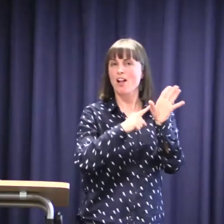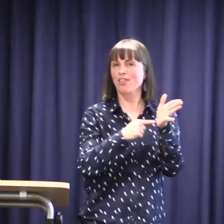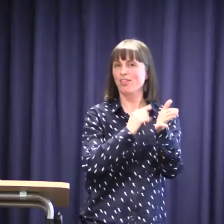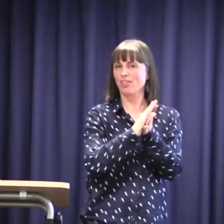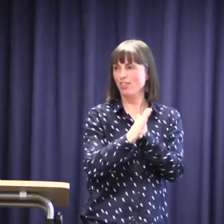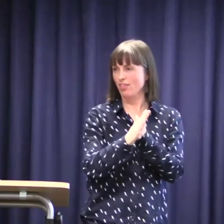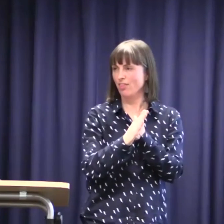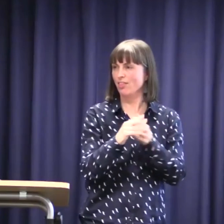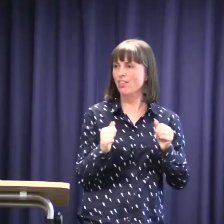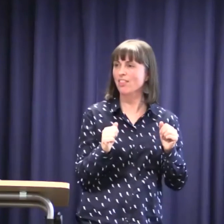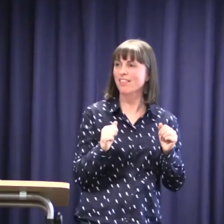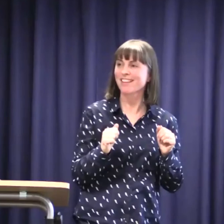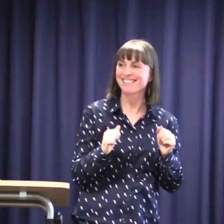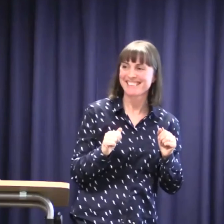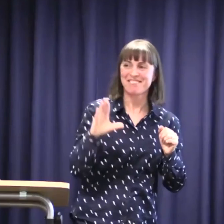to Jen Blythe.